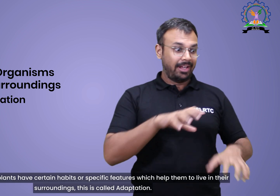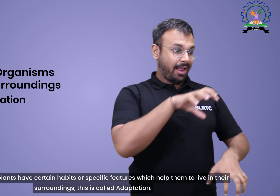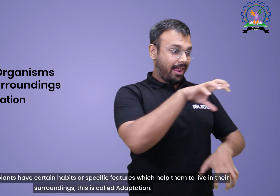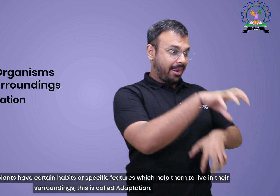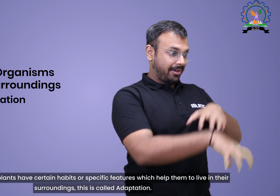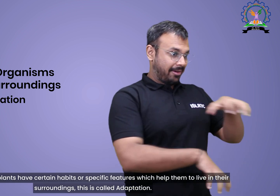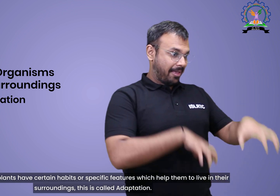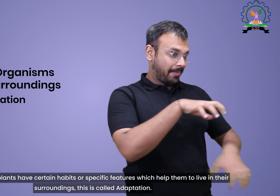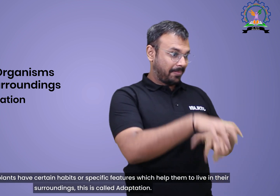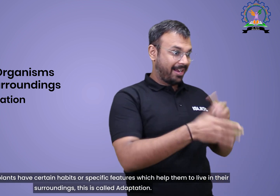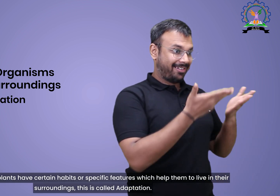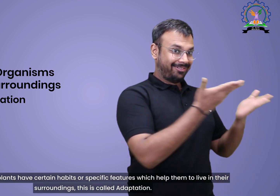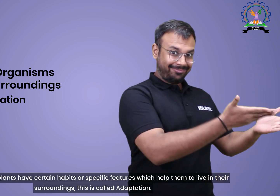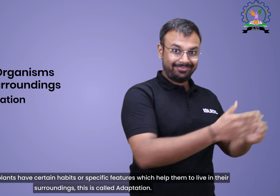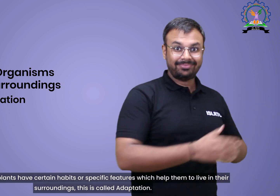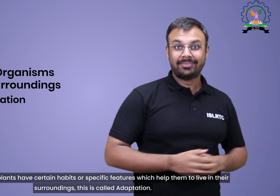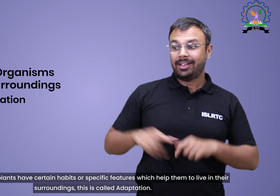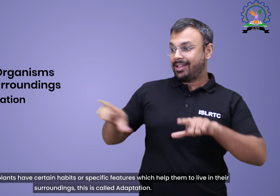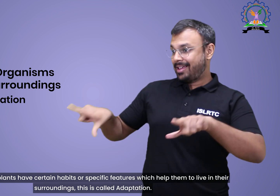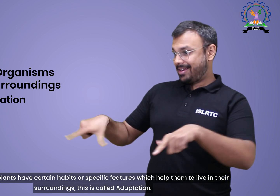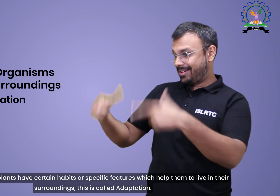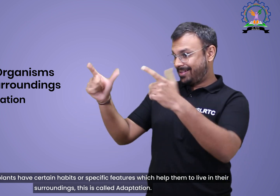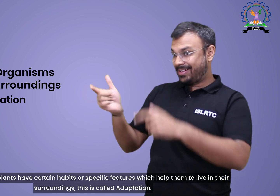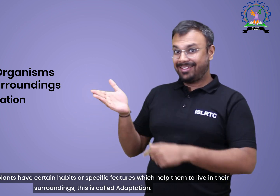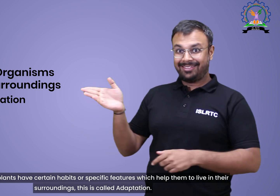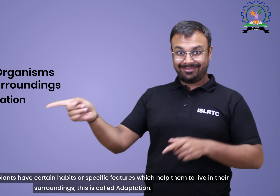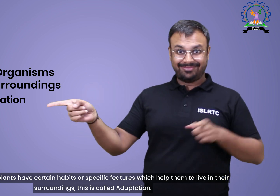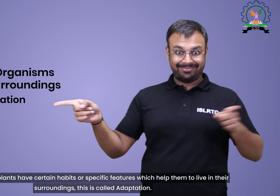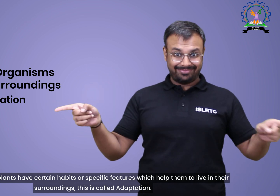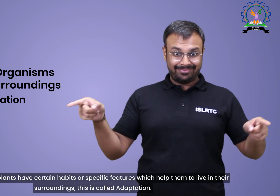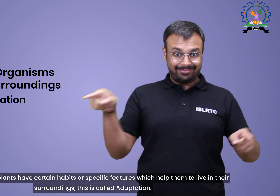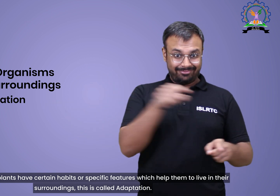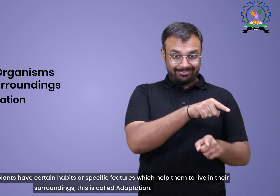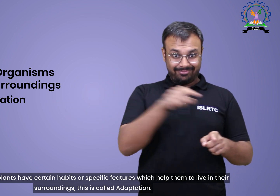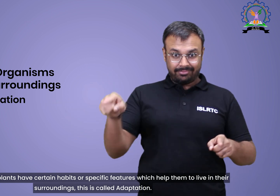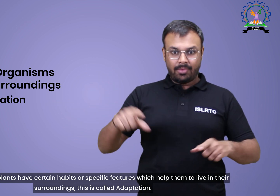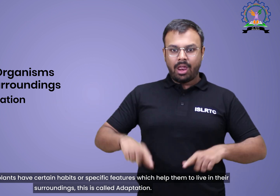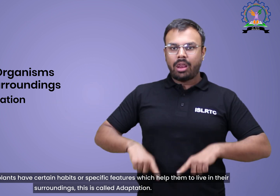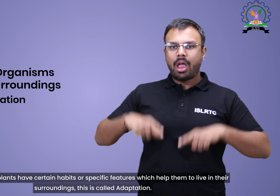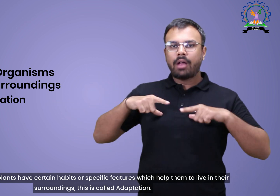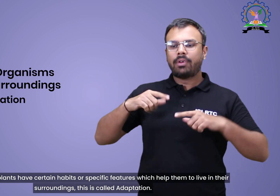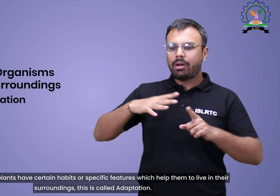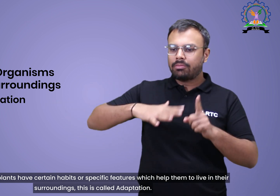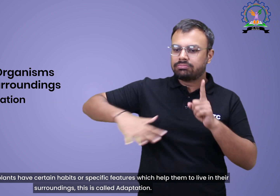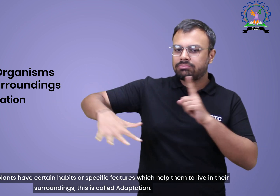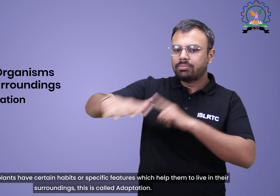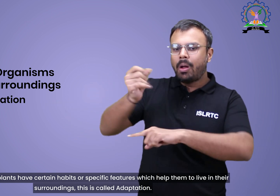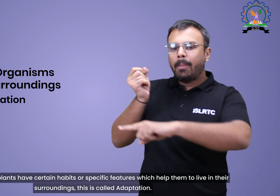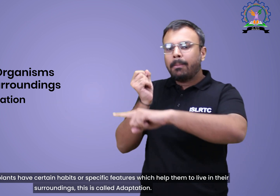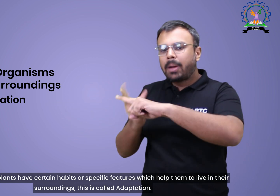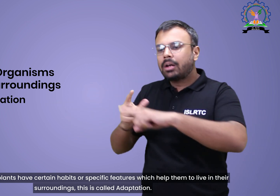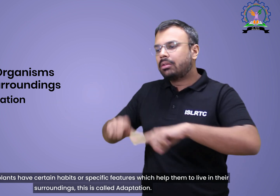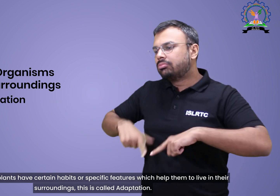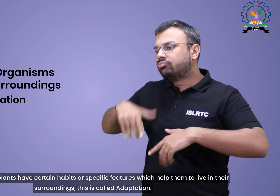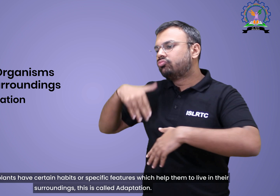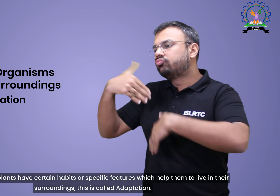Animals and plants have certain habits or specific features which help them to live in their surroundings. This is